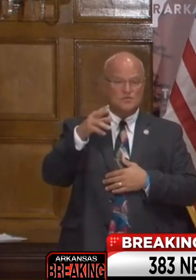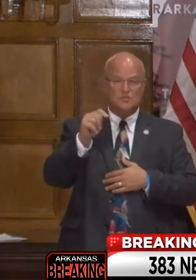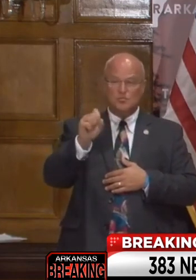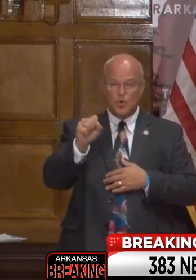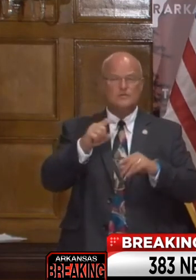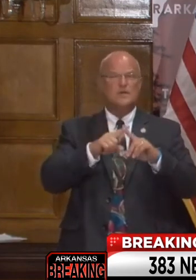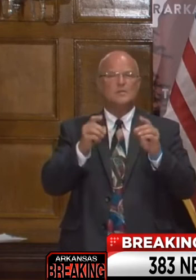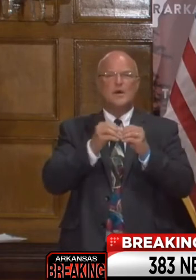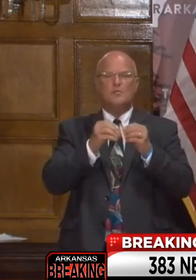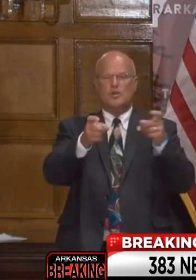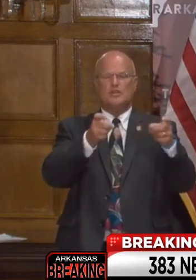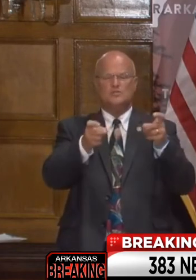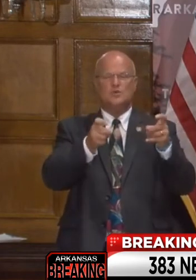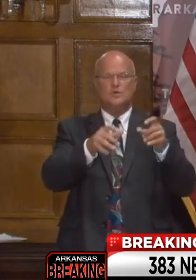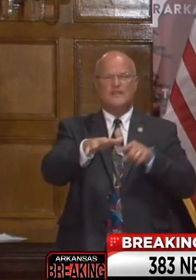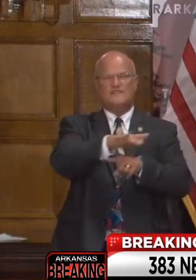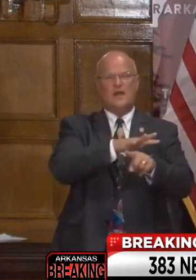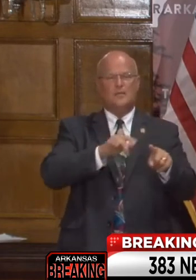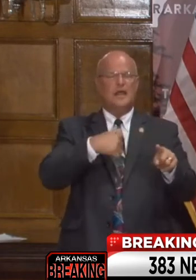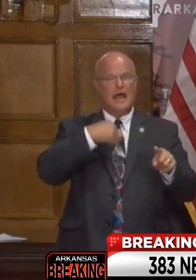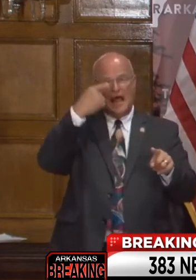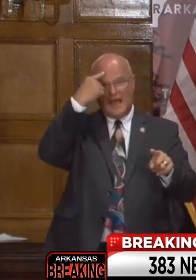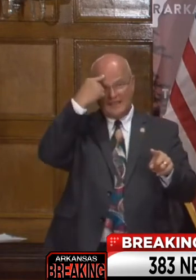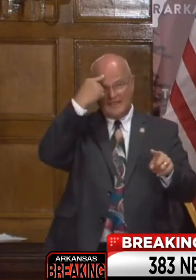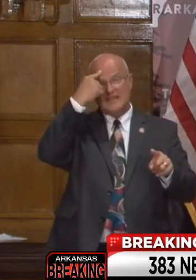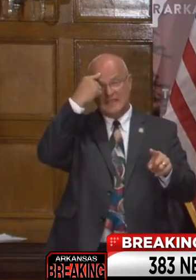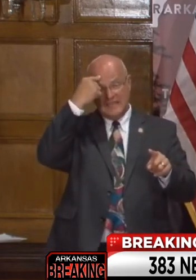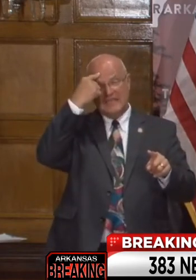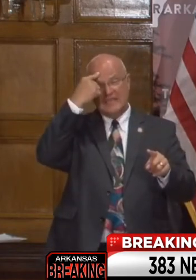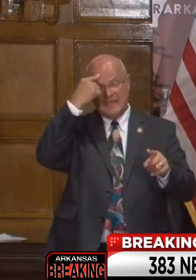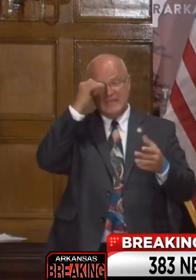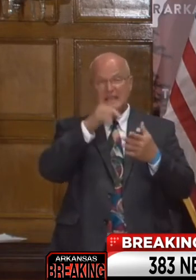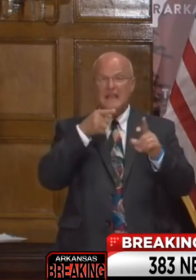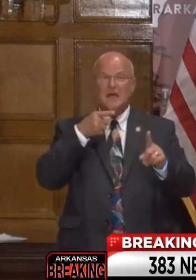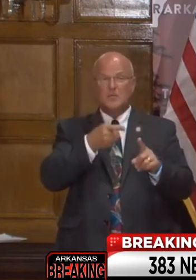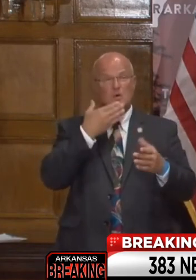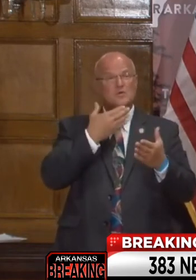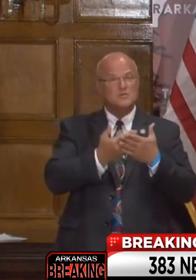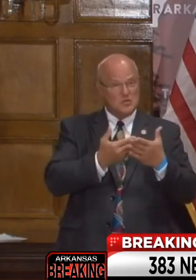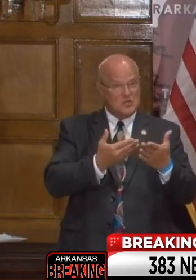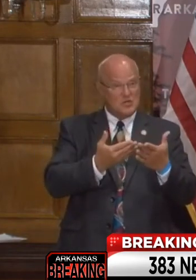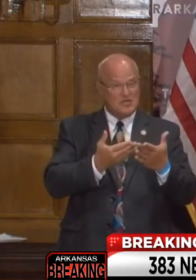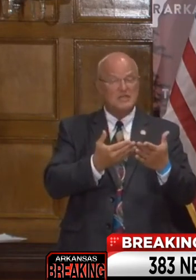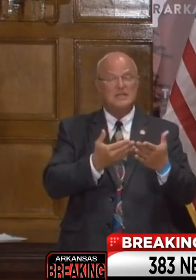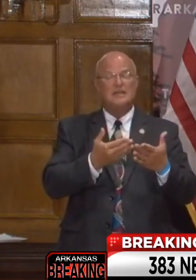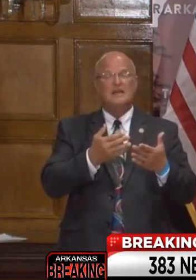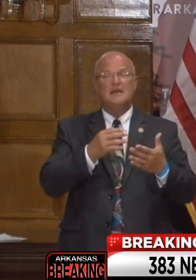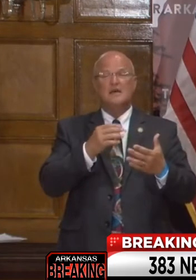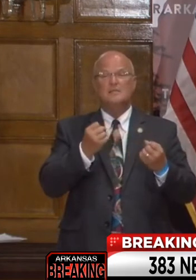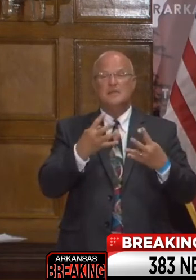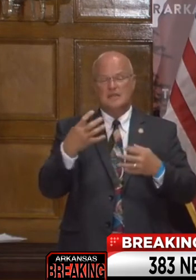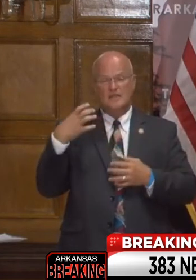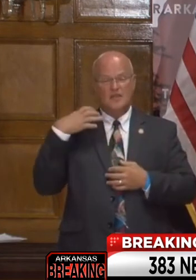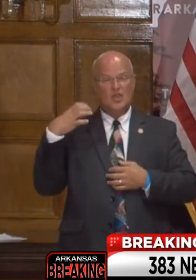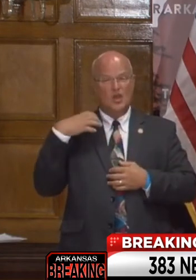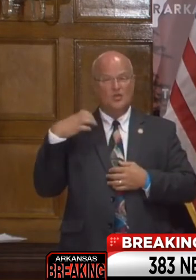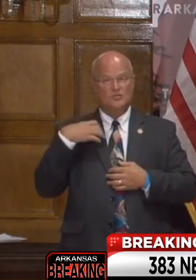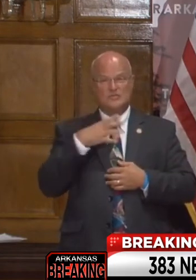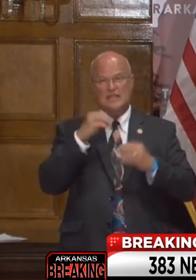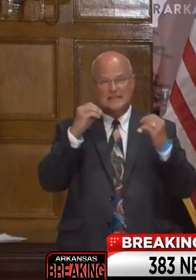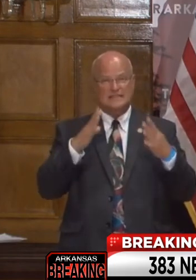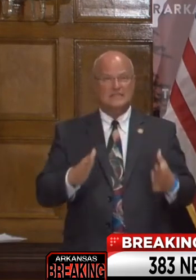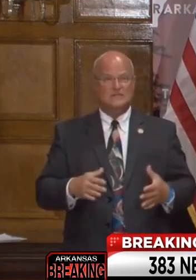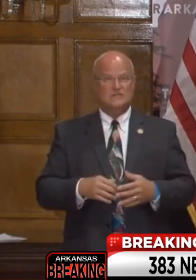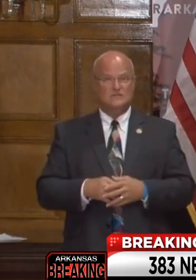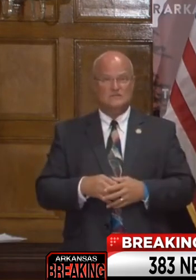arena, but it's a more controlled environment. So I do think there is that point made that is valid by many of the coaches and